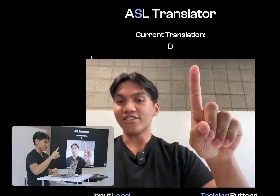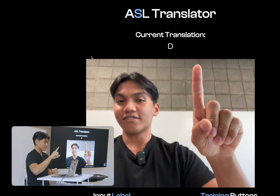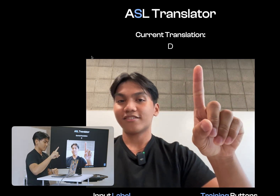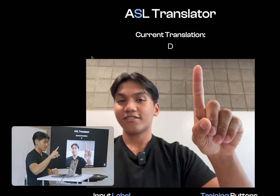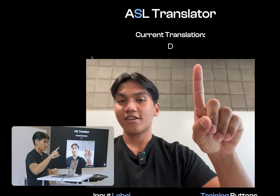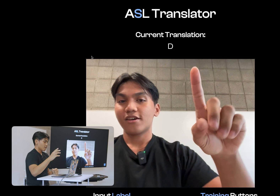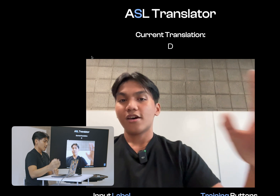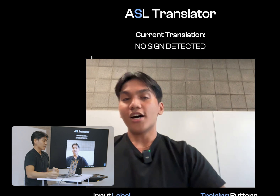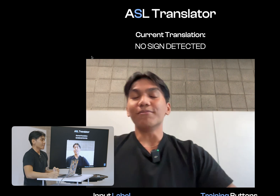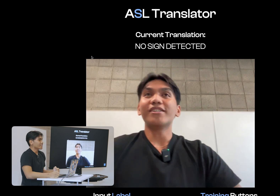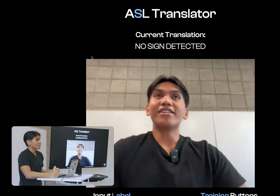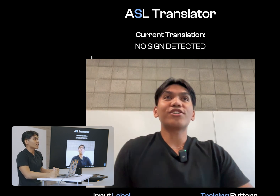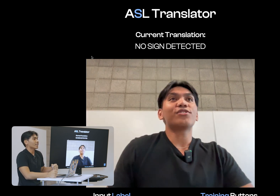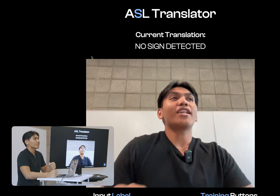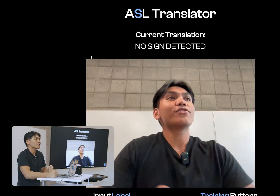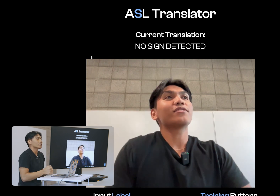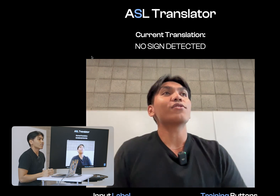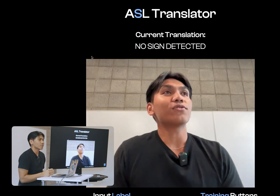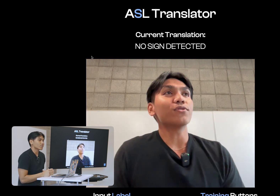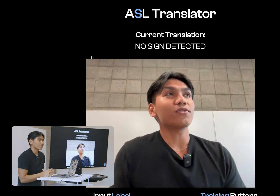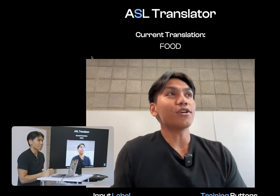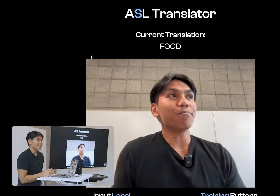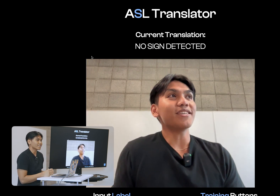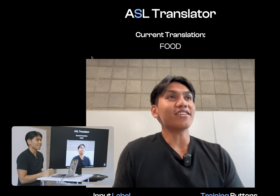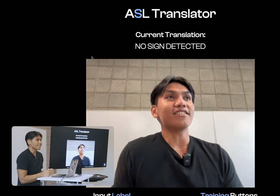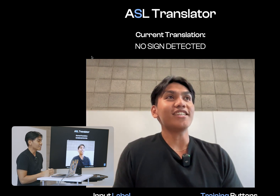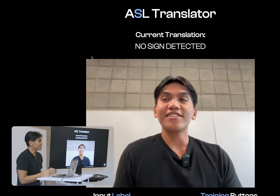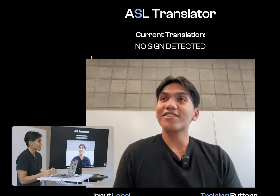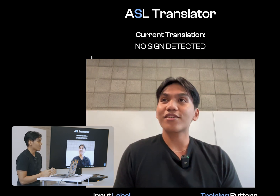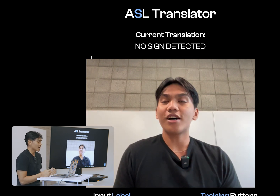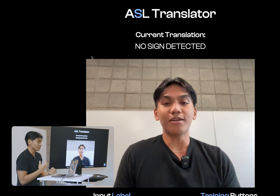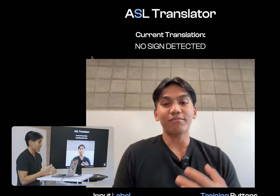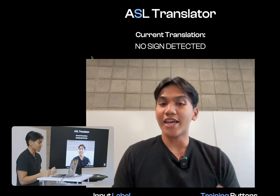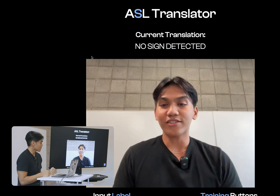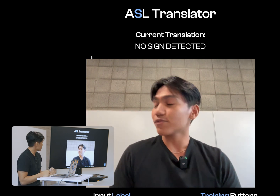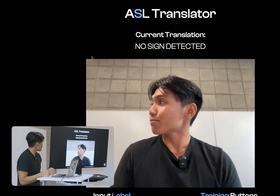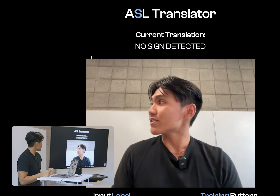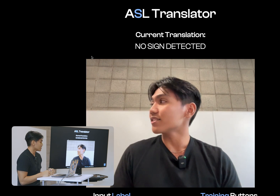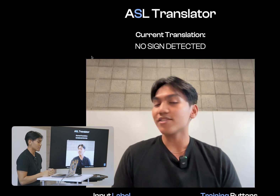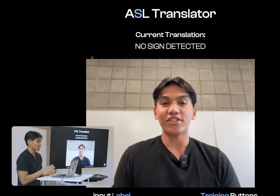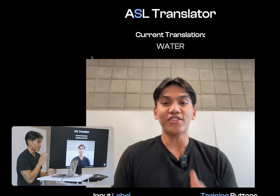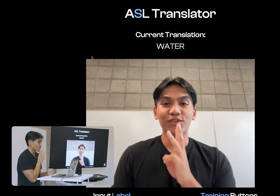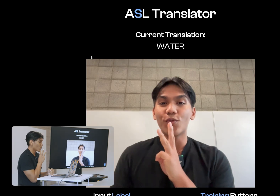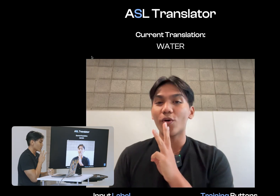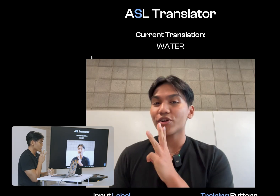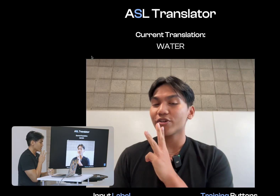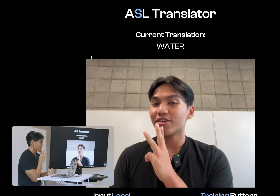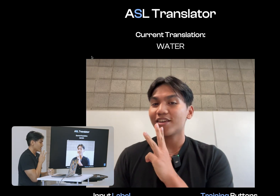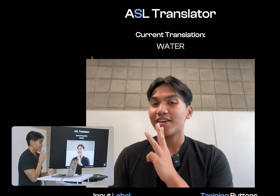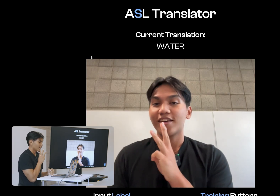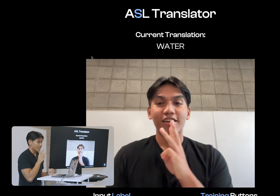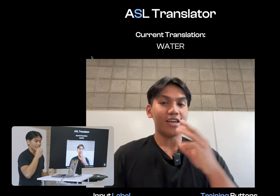and D. In addition to letters, it also knows some basic needs, hand signs for basic needs such as